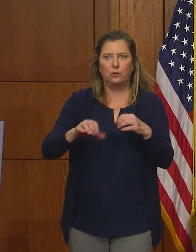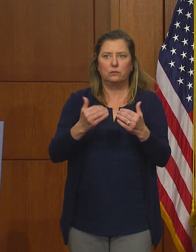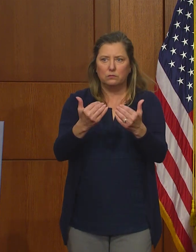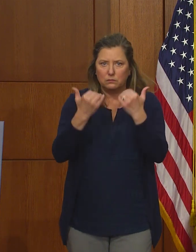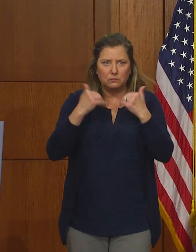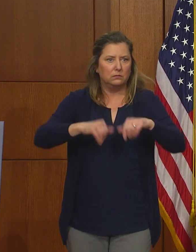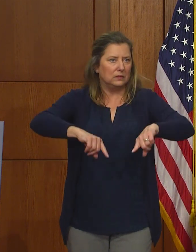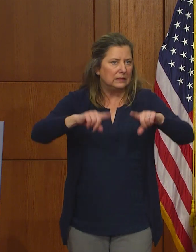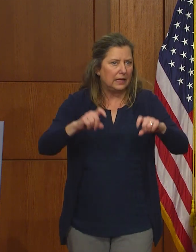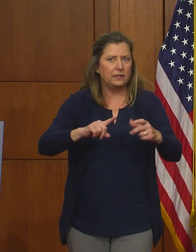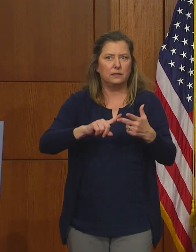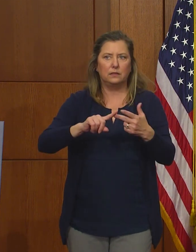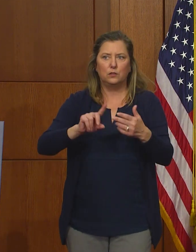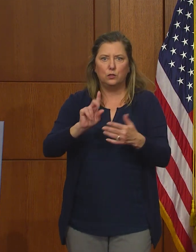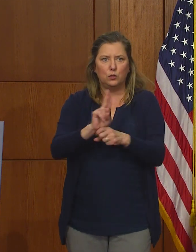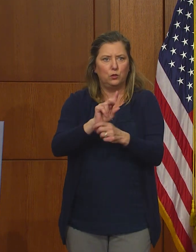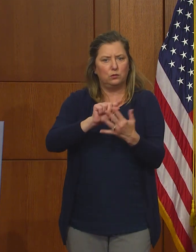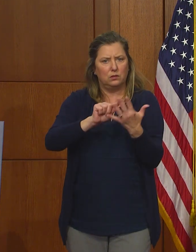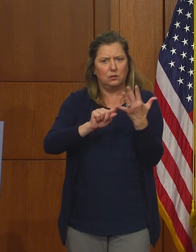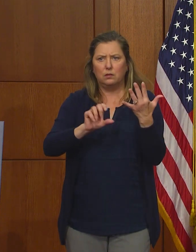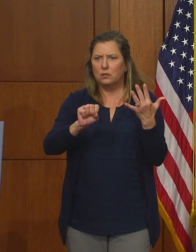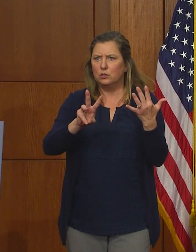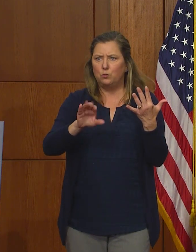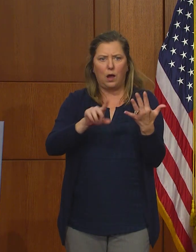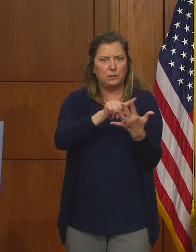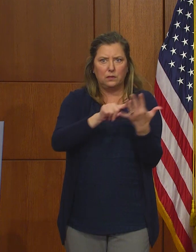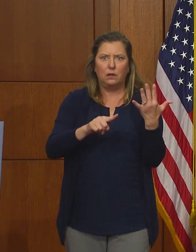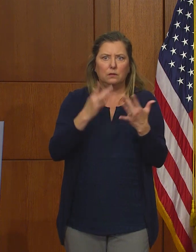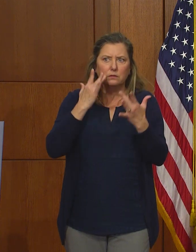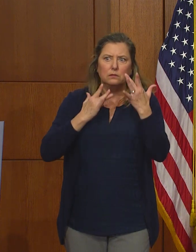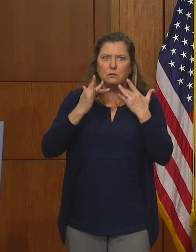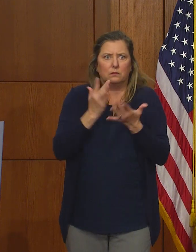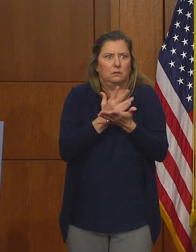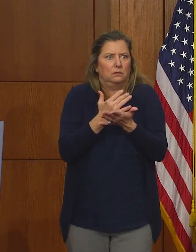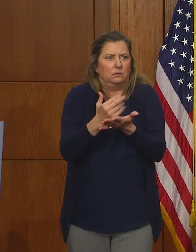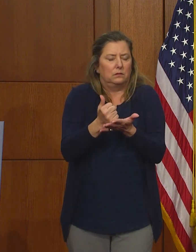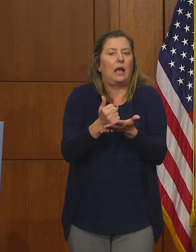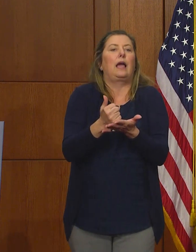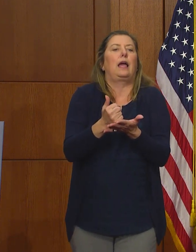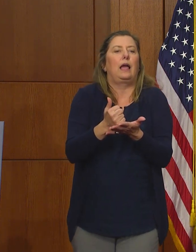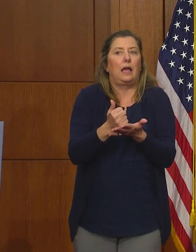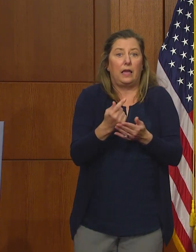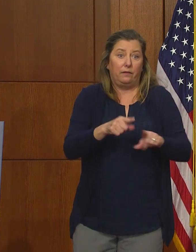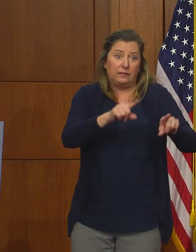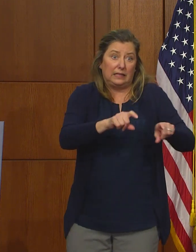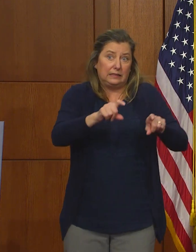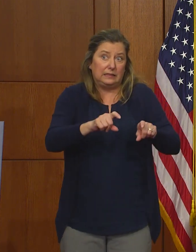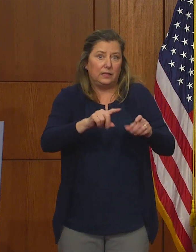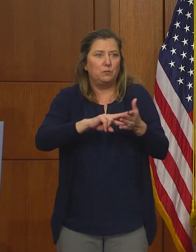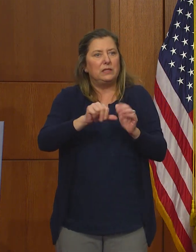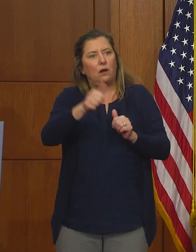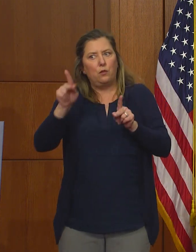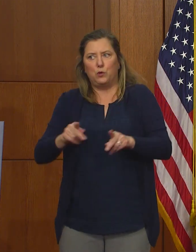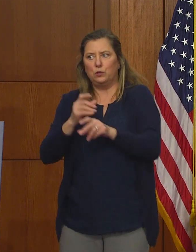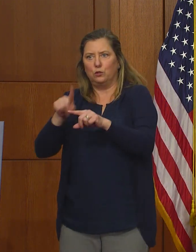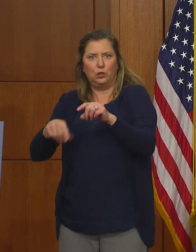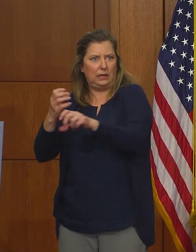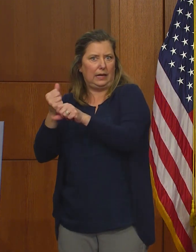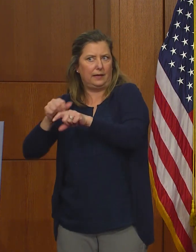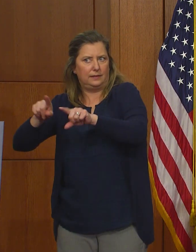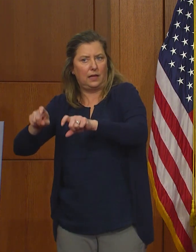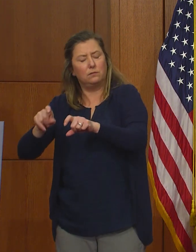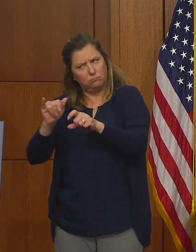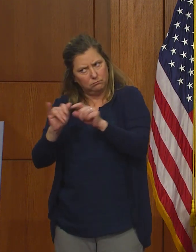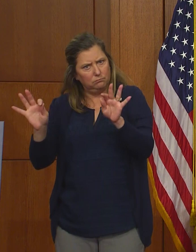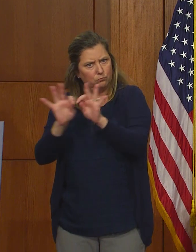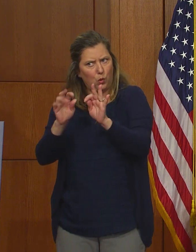it consumed a swab, all of which were in great shortage at the time, and it prevented from somebody else getting a test, and that test was